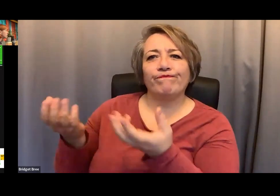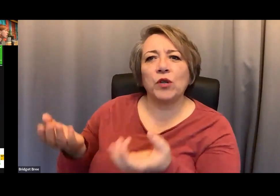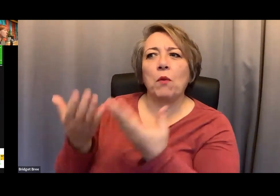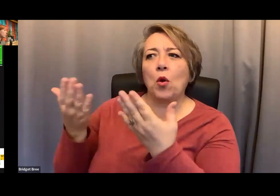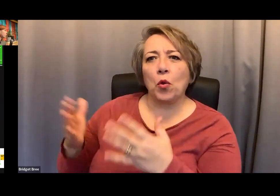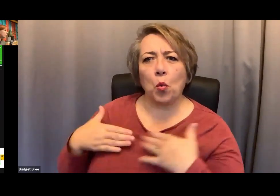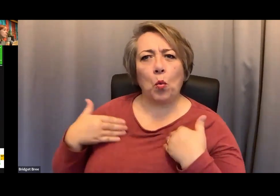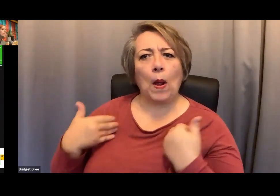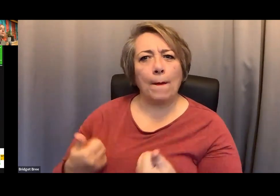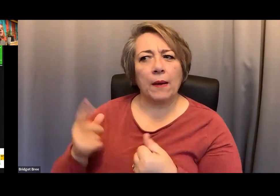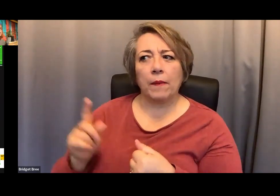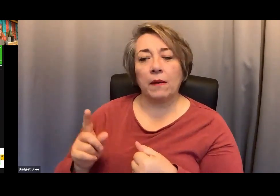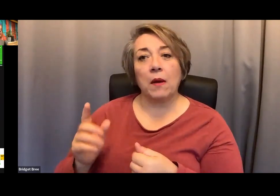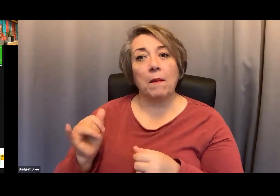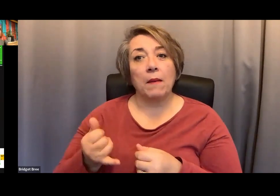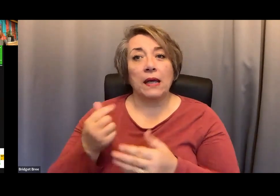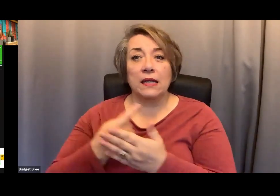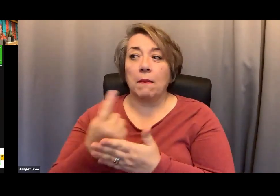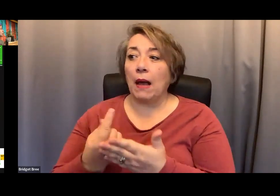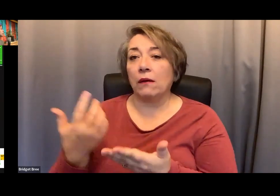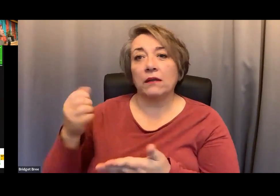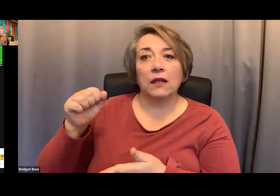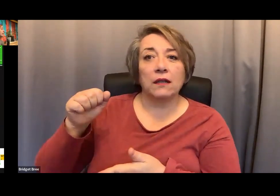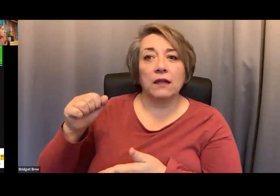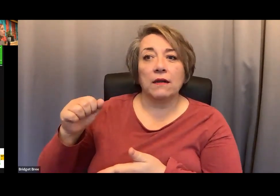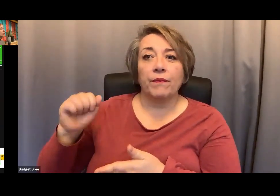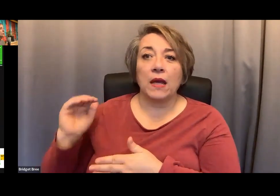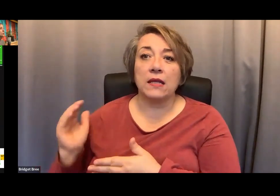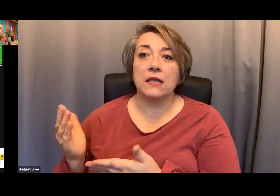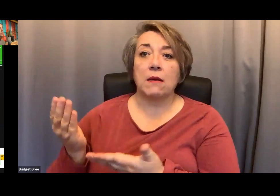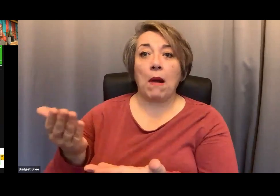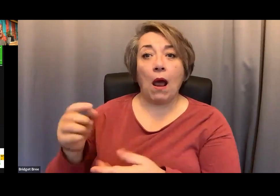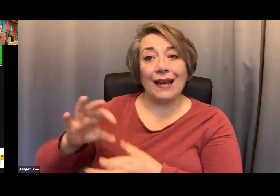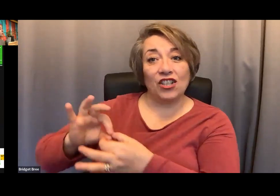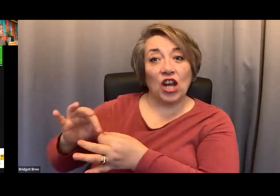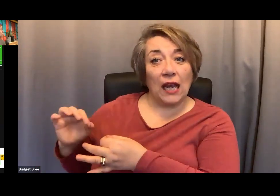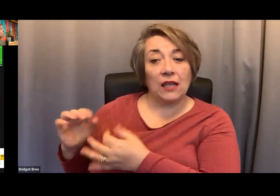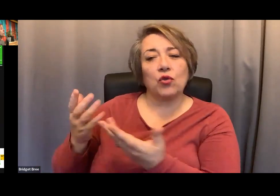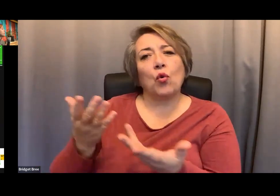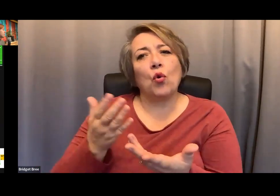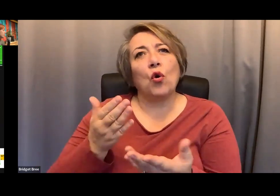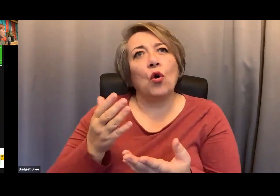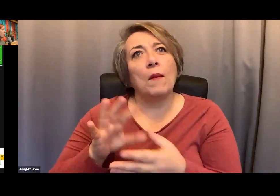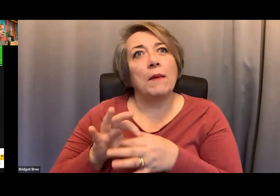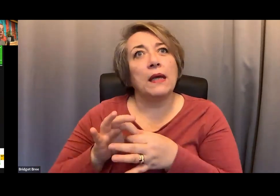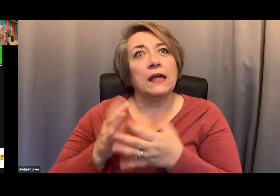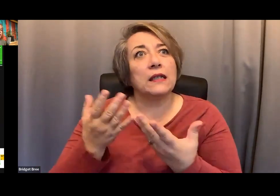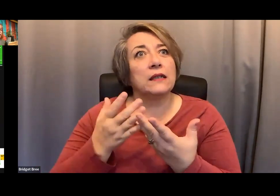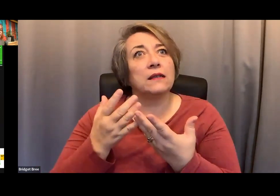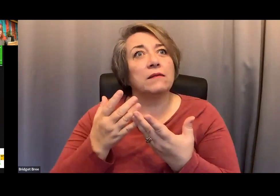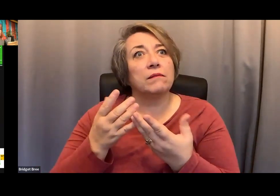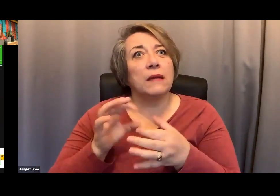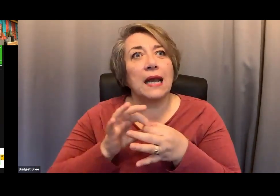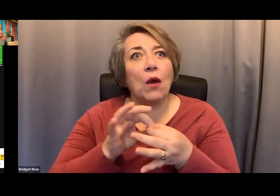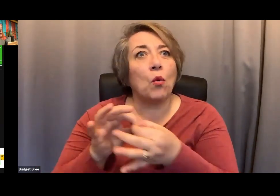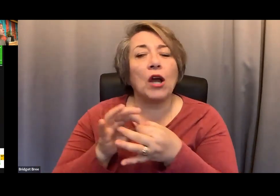supply chains and procurement, whether it's through learning and networking opportunities, whether it's through protests and lobbying.